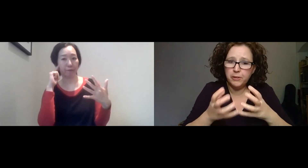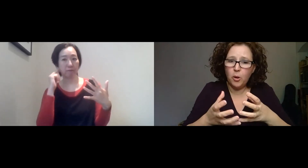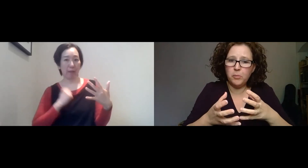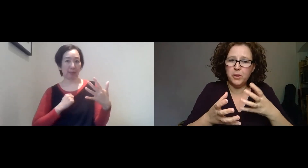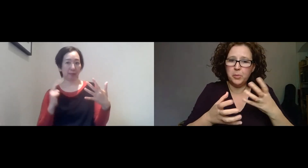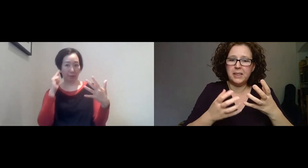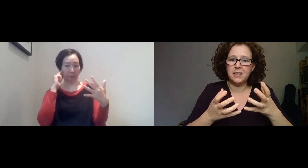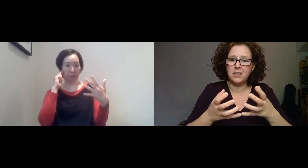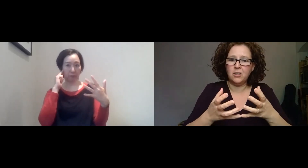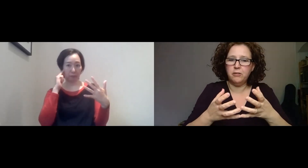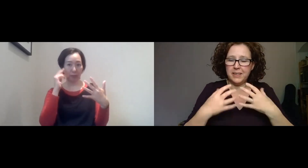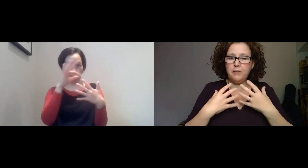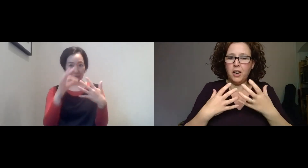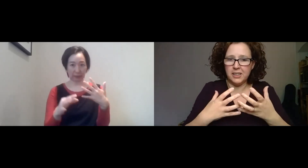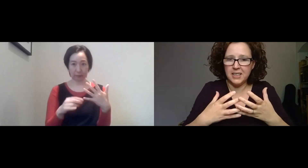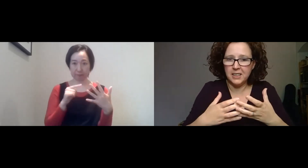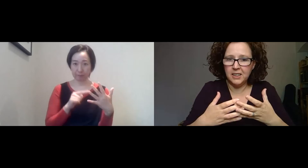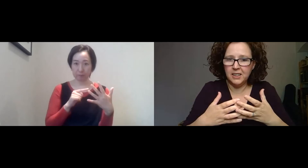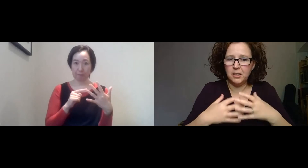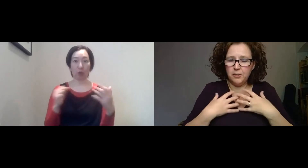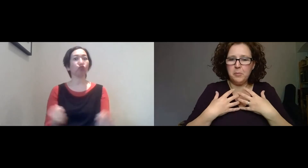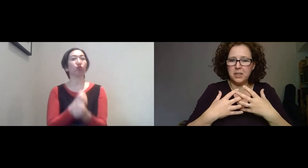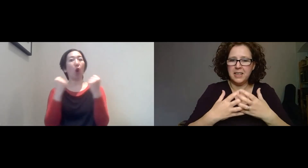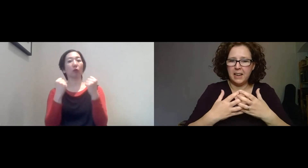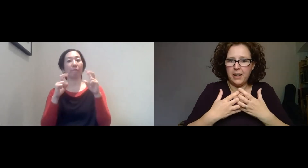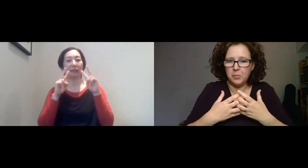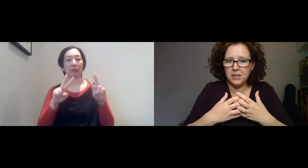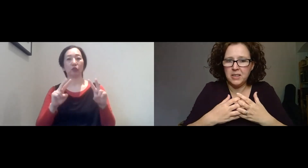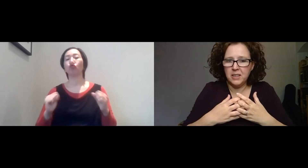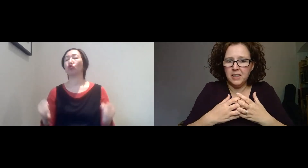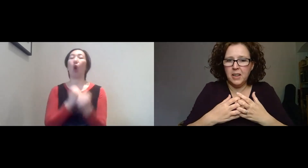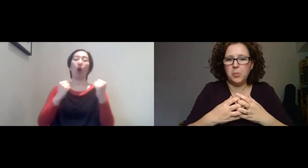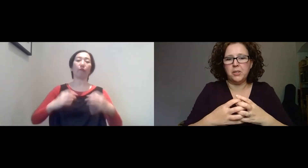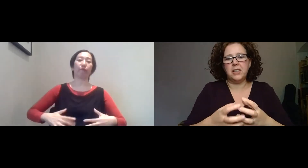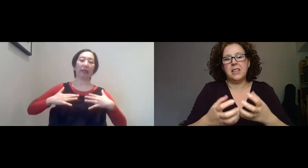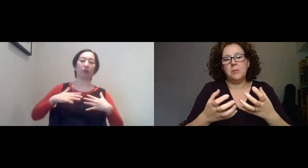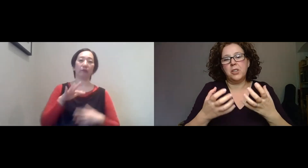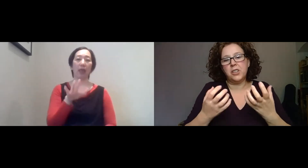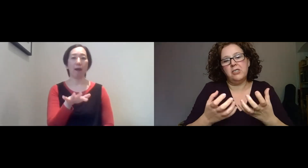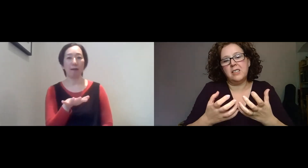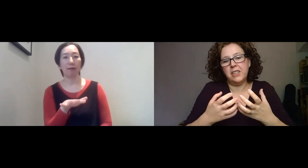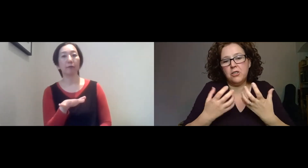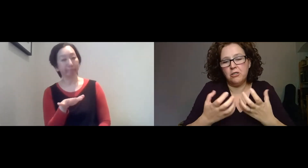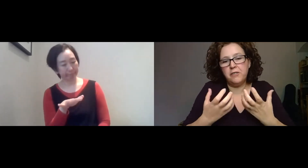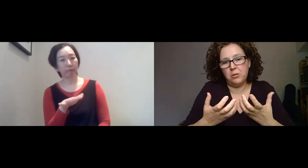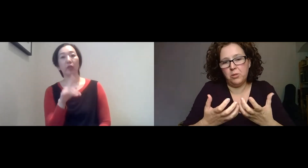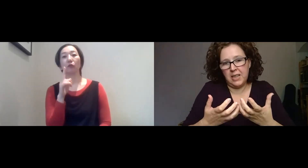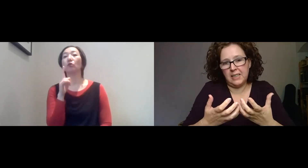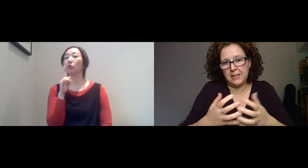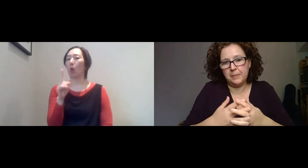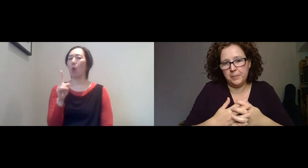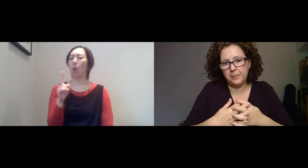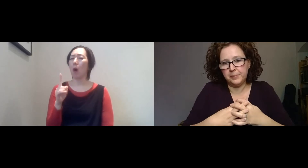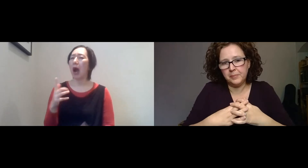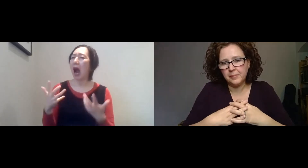came from the practice of a deaf artist. They were very much deaf elements because they were grounded in a very strong visual